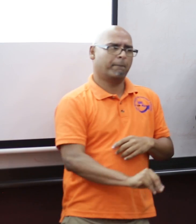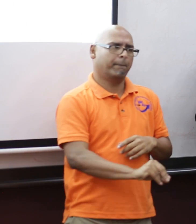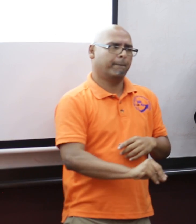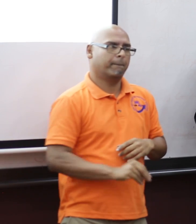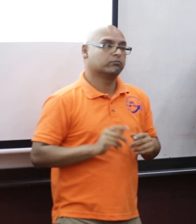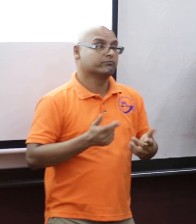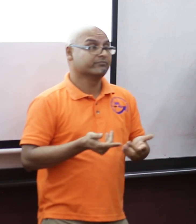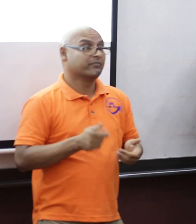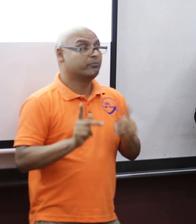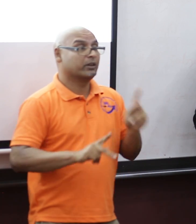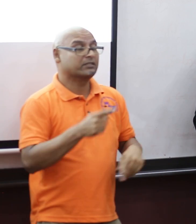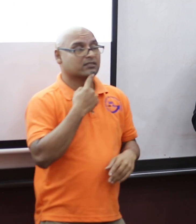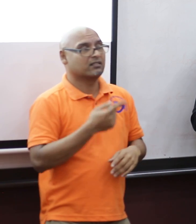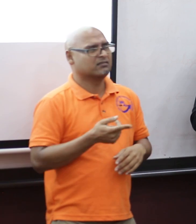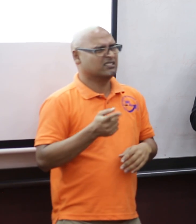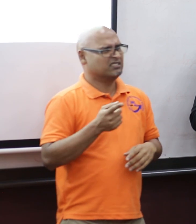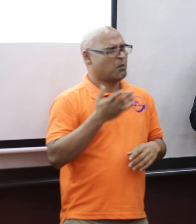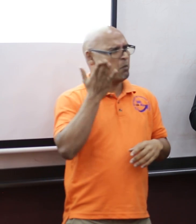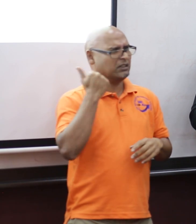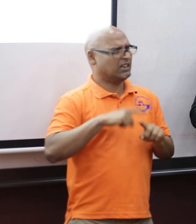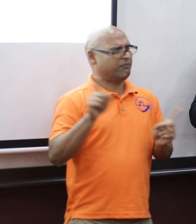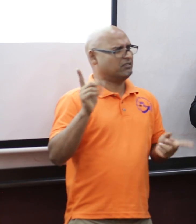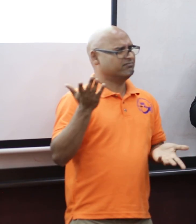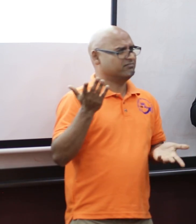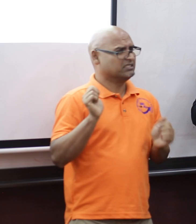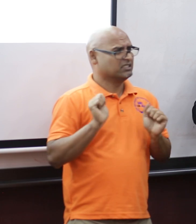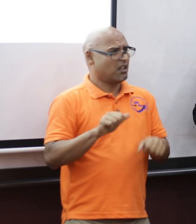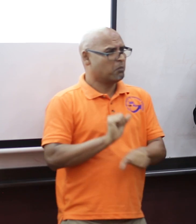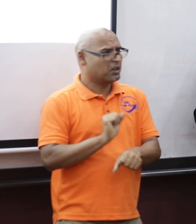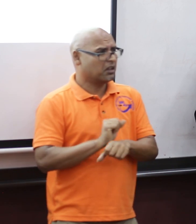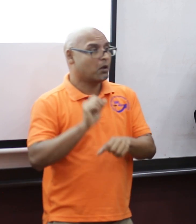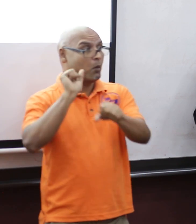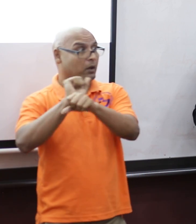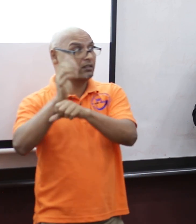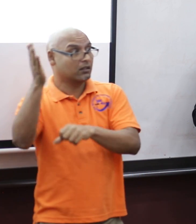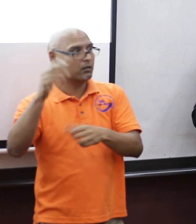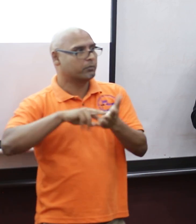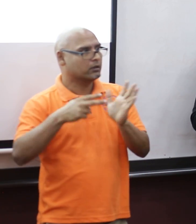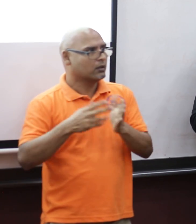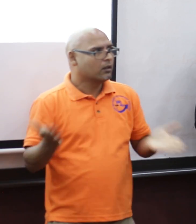cannot work here. What is making us different? What is really causing it not to work?